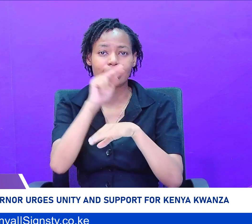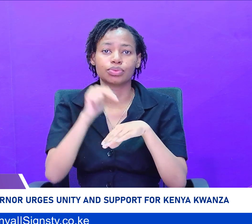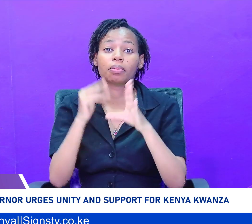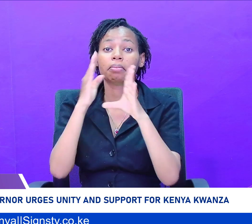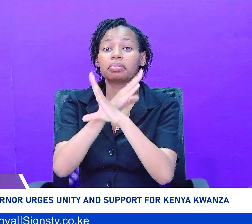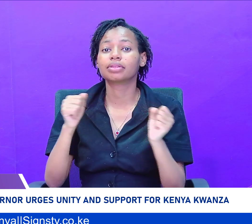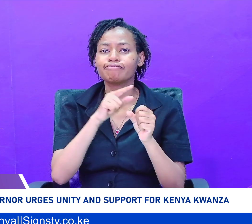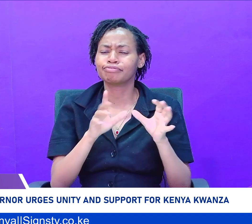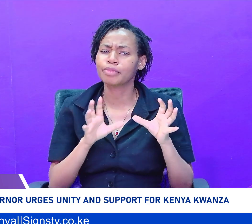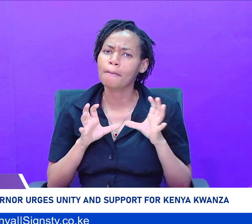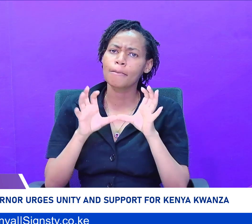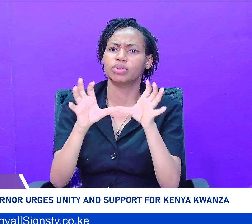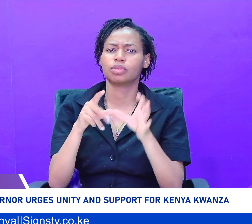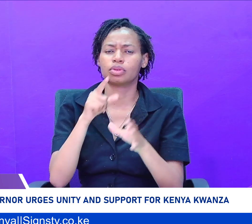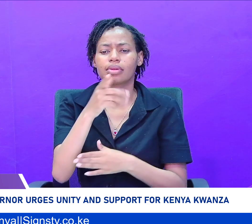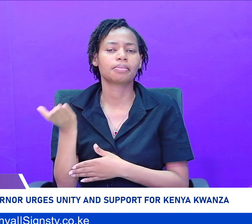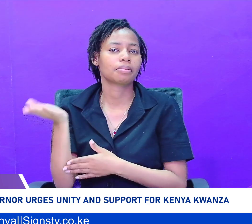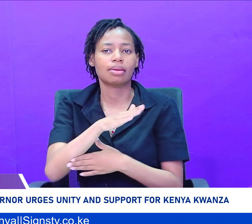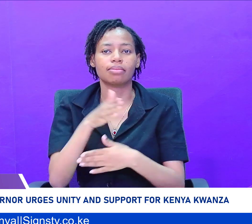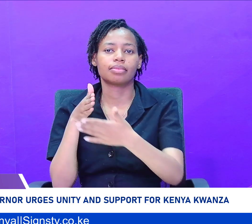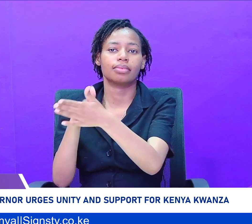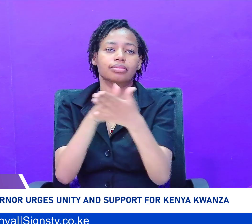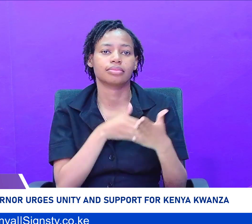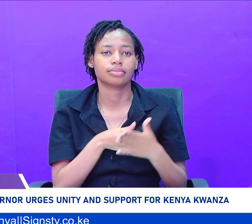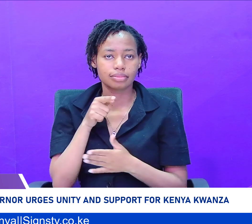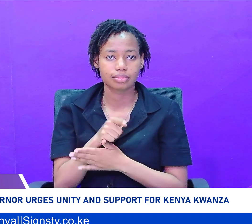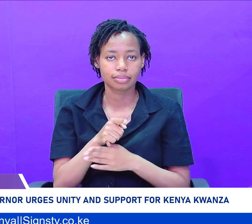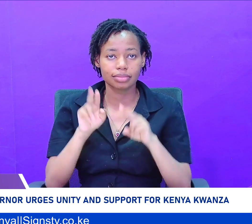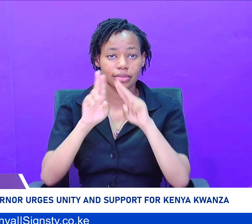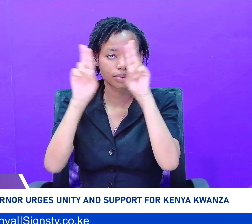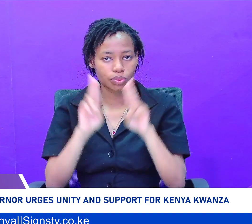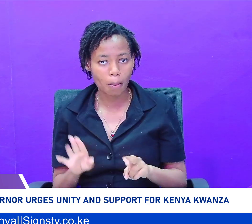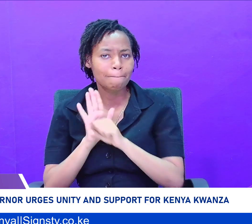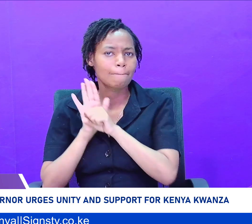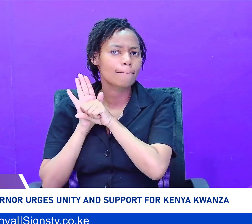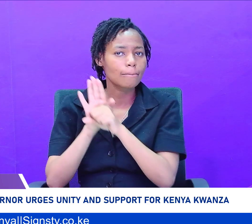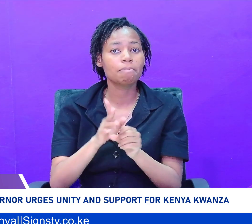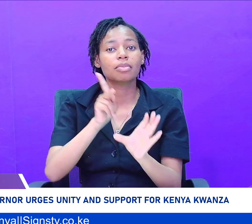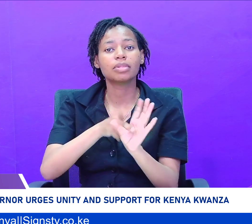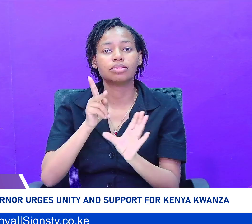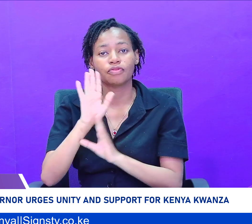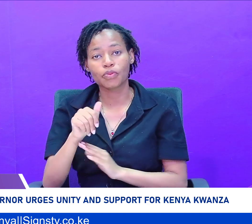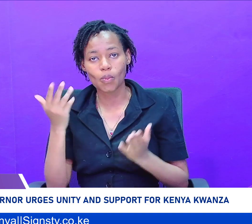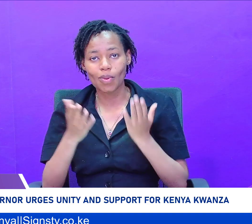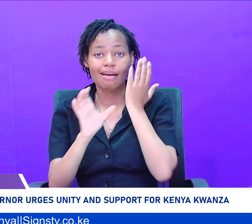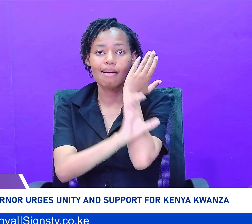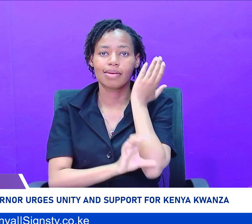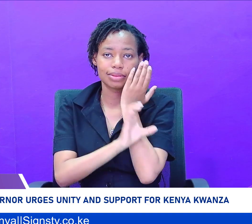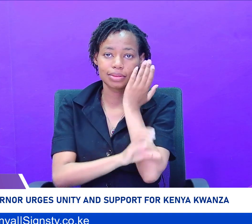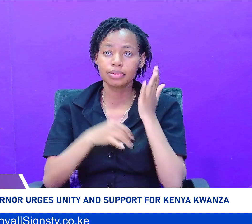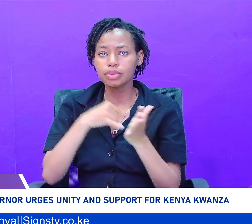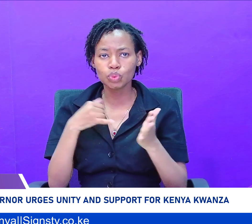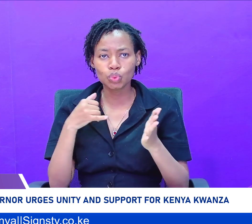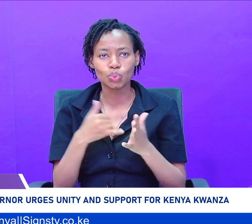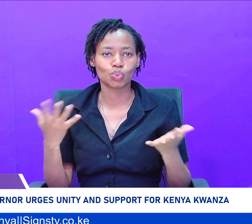Addressing the nation, President Samia pushed back against growing international pressure, particularly from countries including